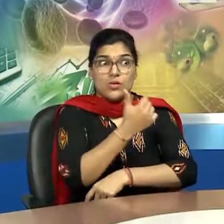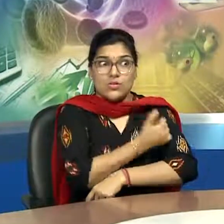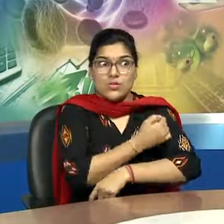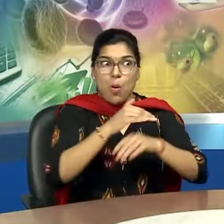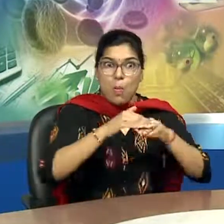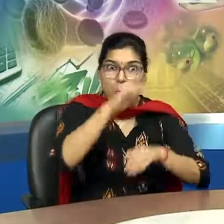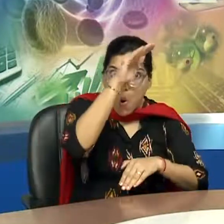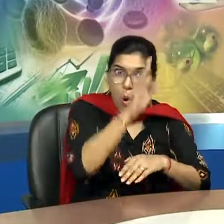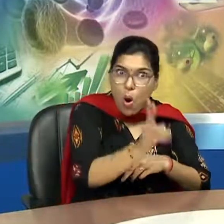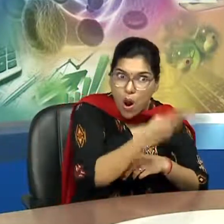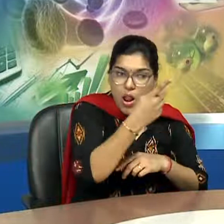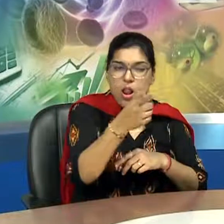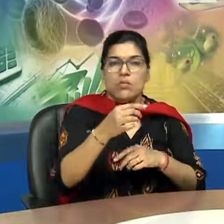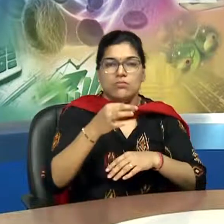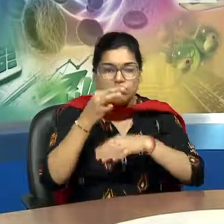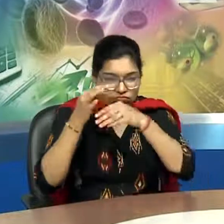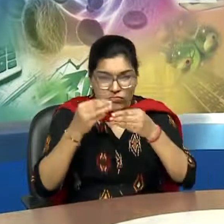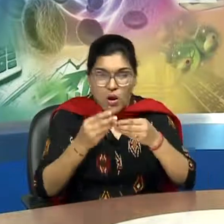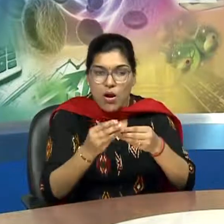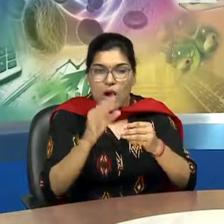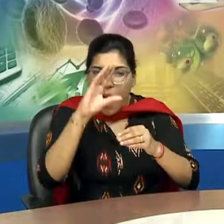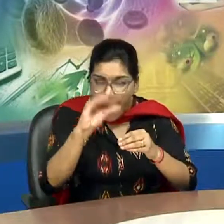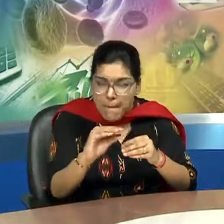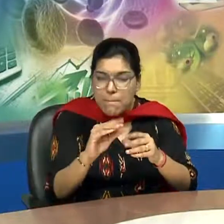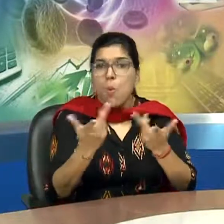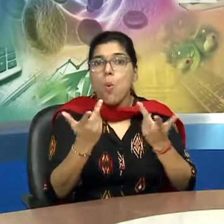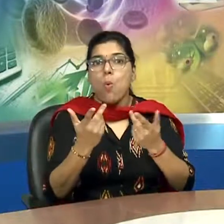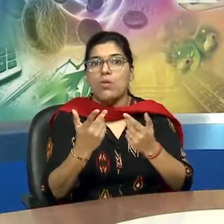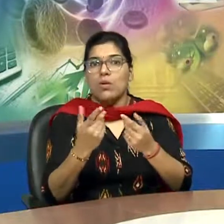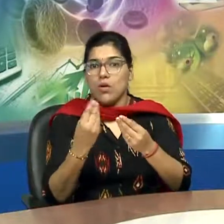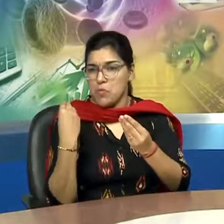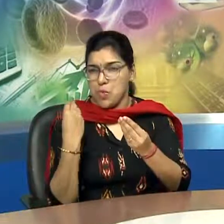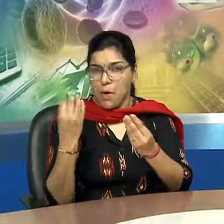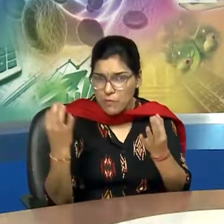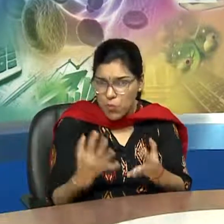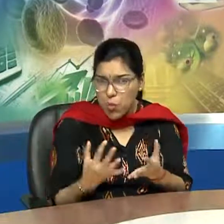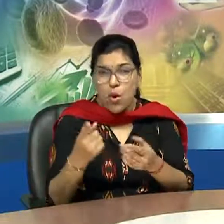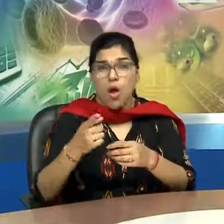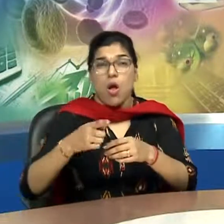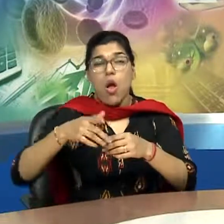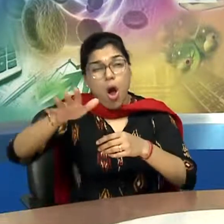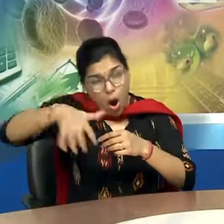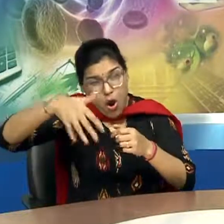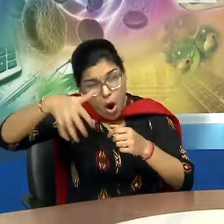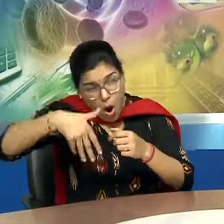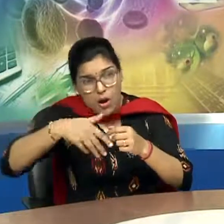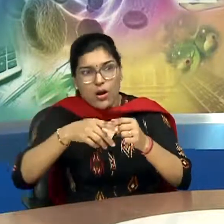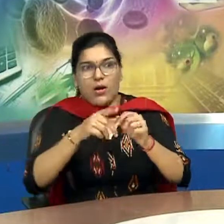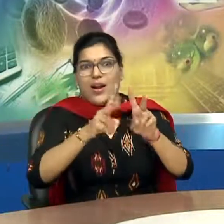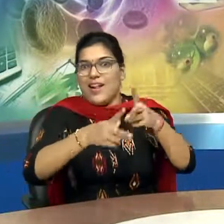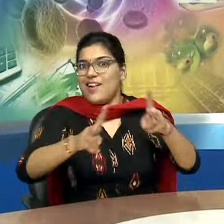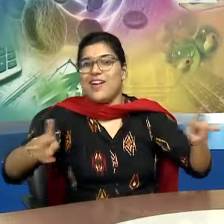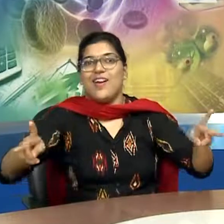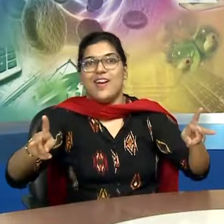like when we go to the tailor for any dress, then the tailor takes our measurement